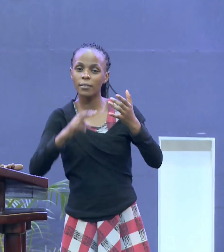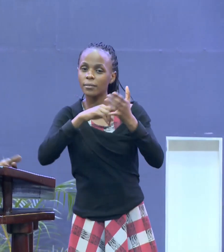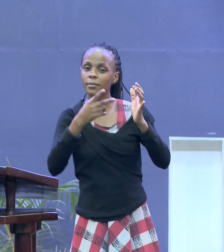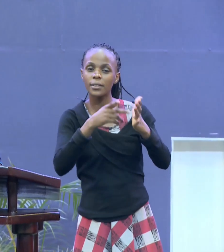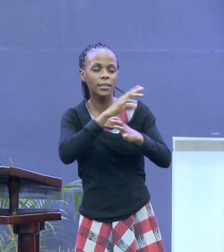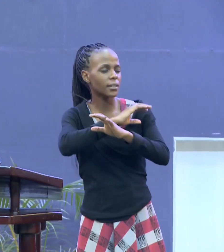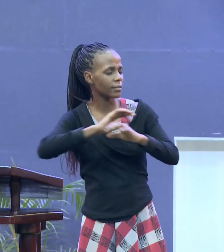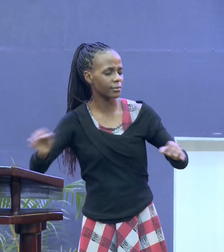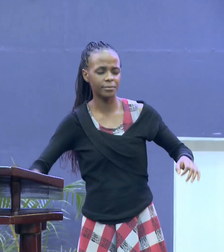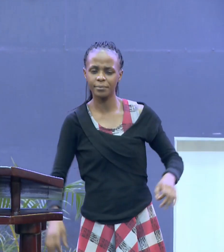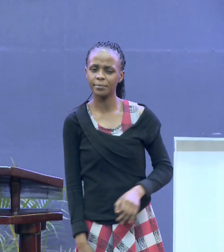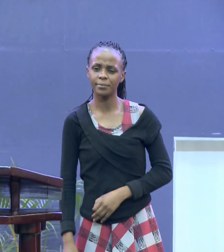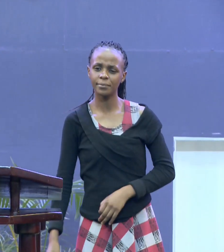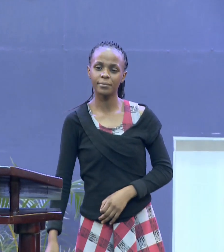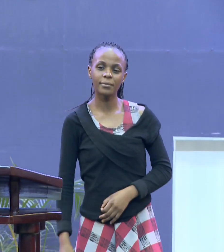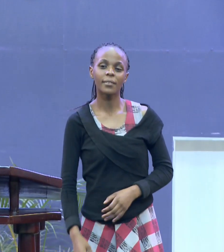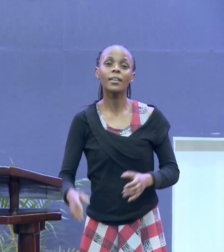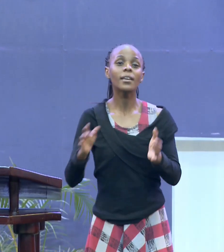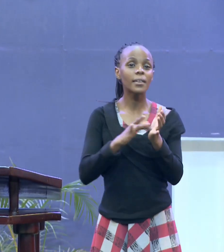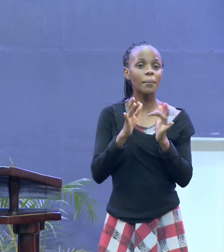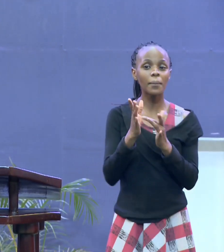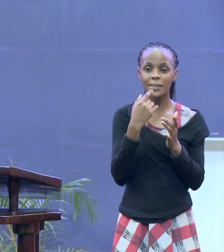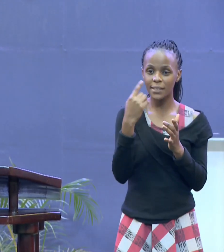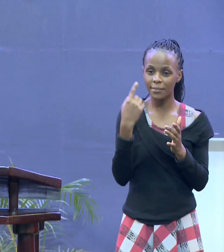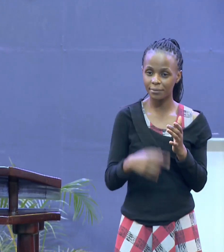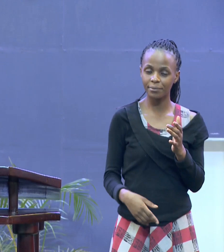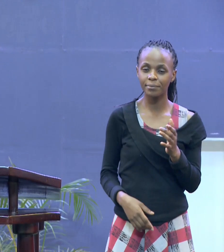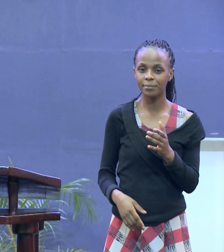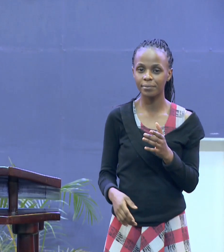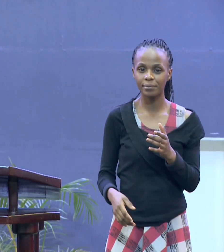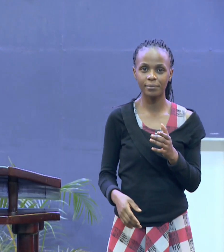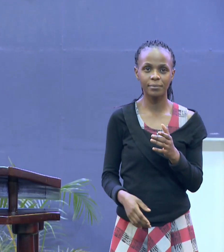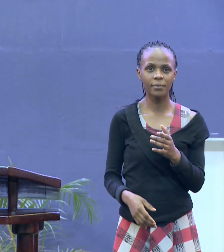of deliverance have nothing. Bible the Bible said,